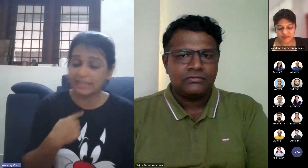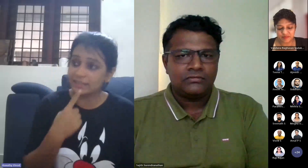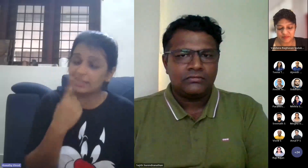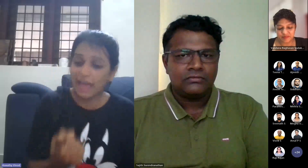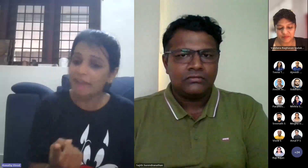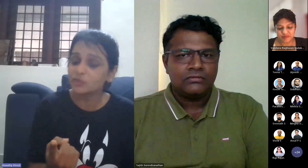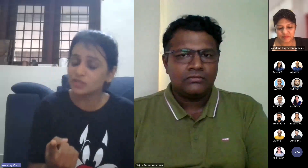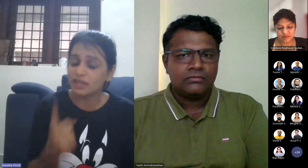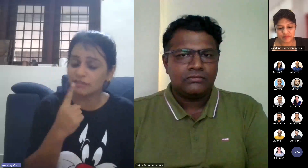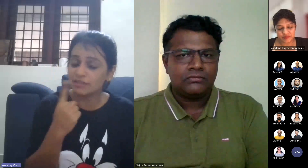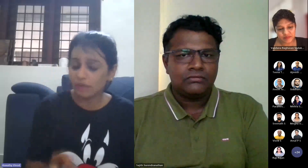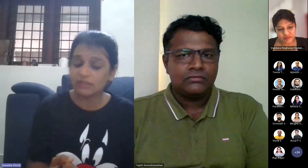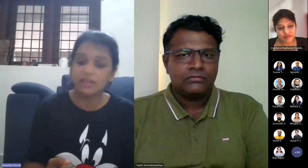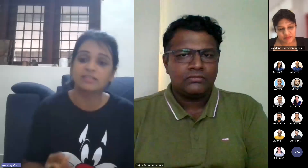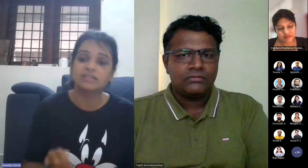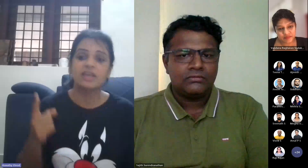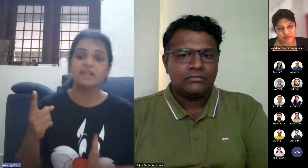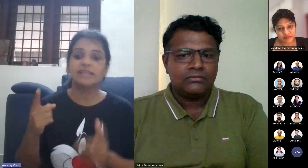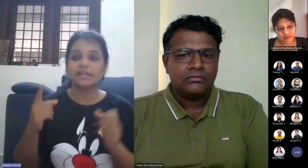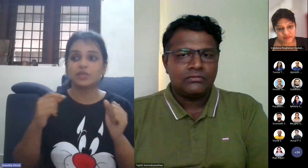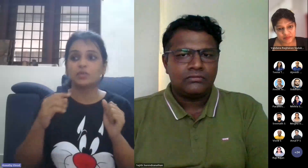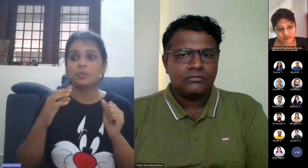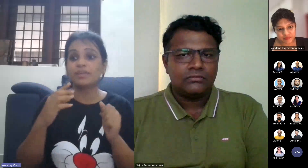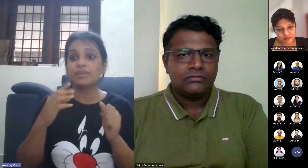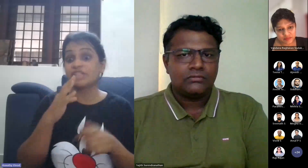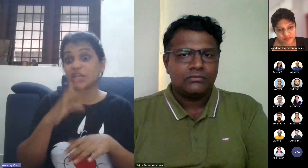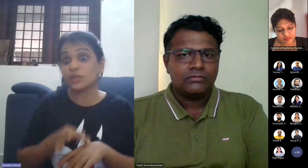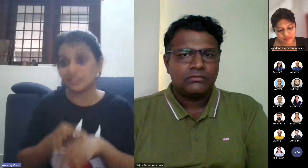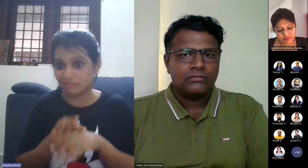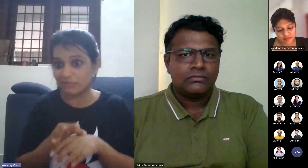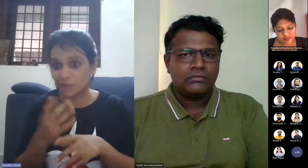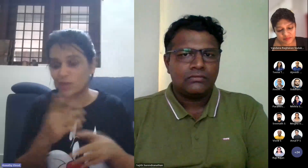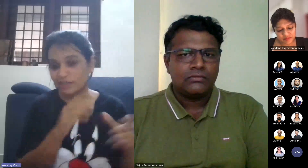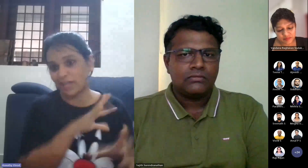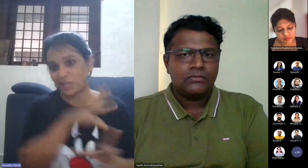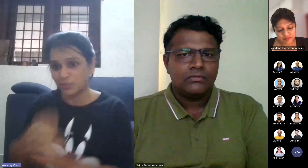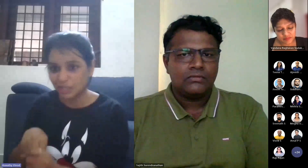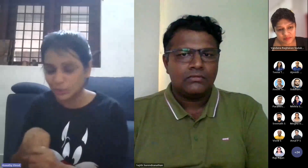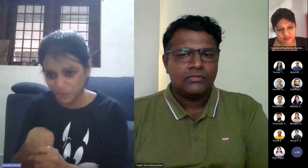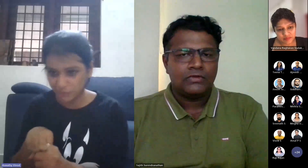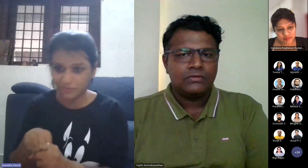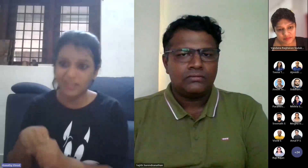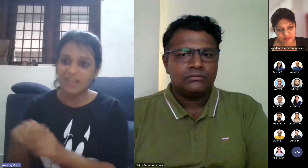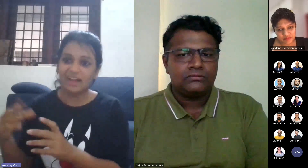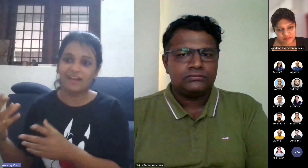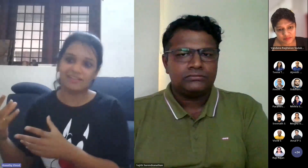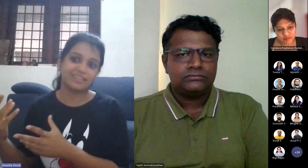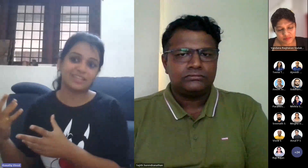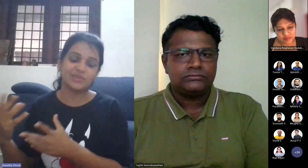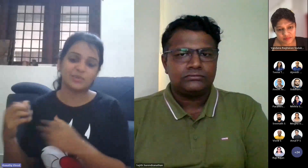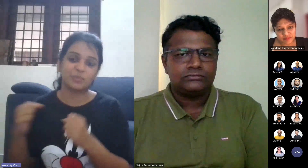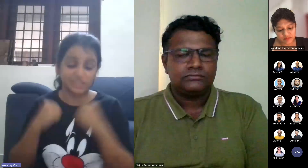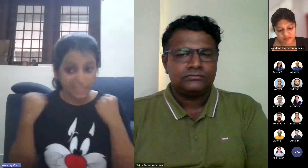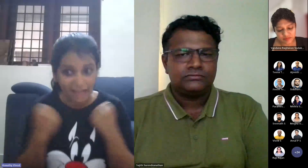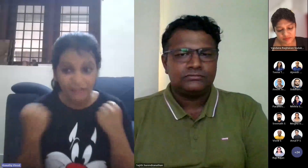my anything that I have to say, if there's one thing, it is that you be genuine when you are trying to be inclusive,